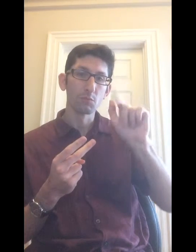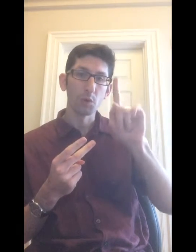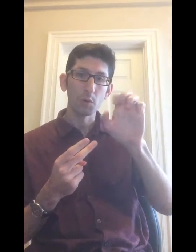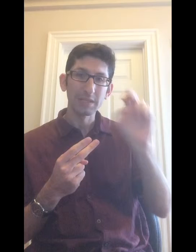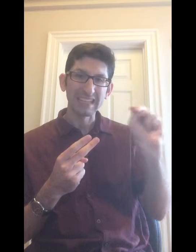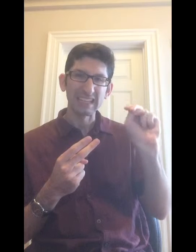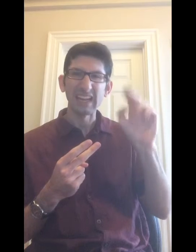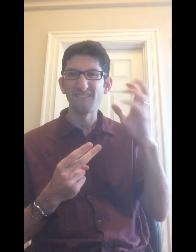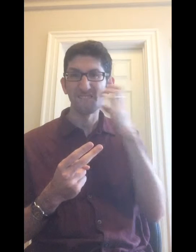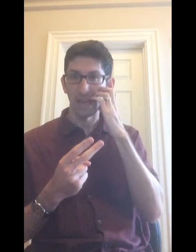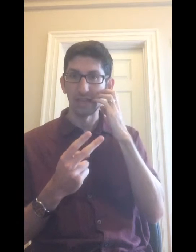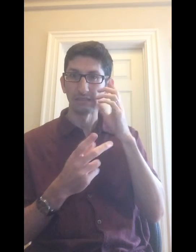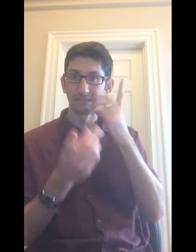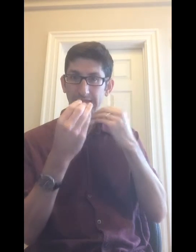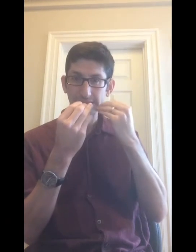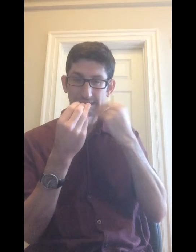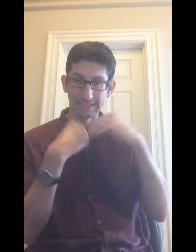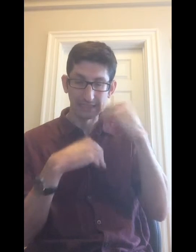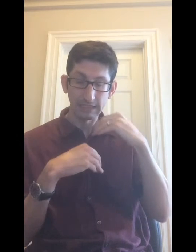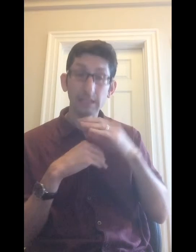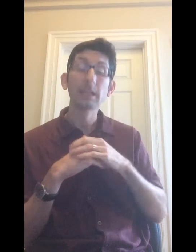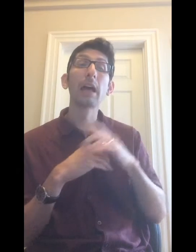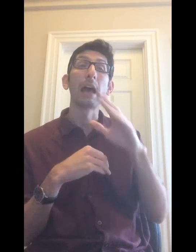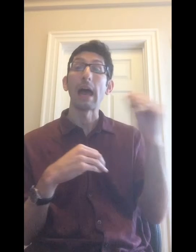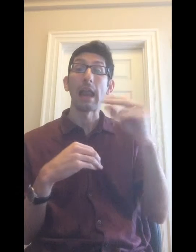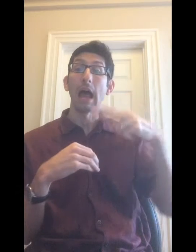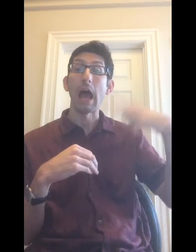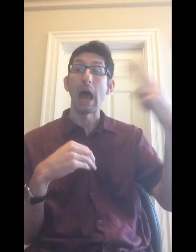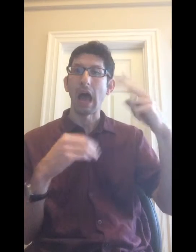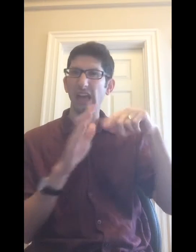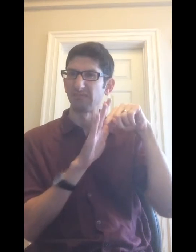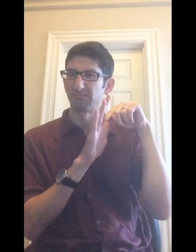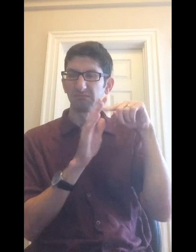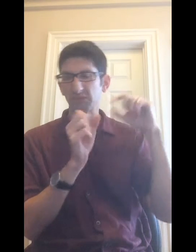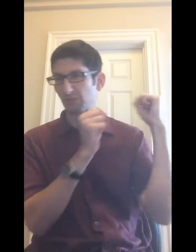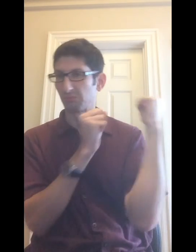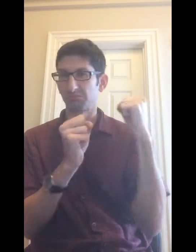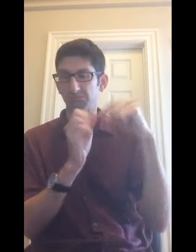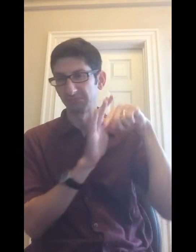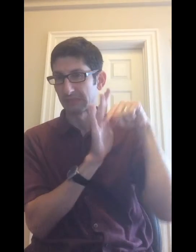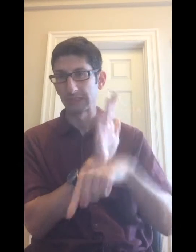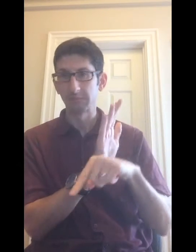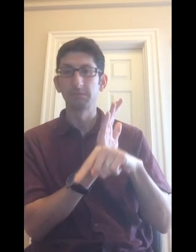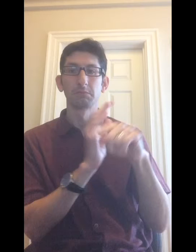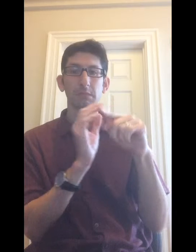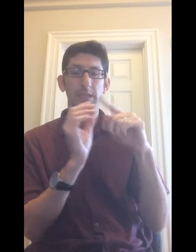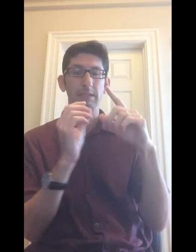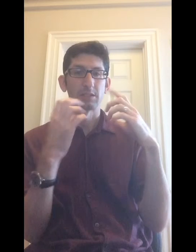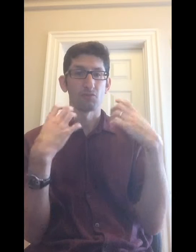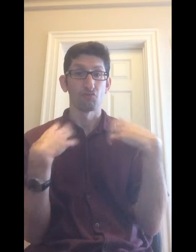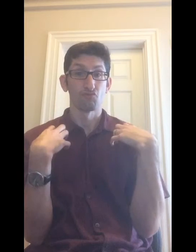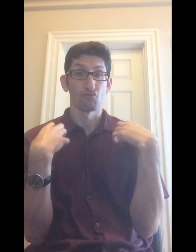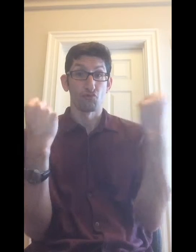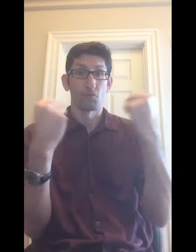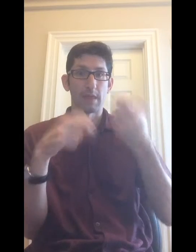and a high intensity and strength building exercises, and a focus on self-care and healthy lifestyle